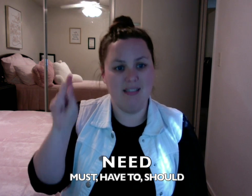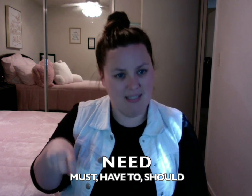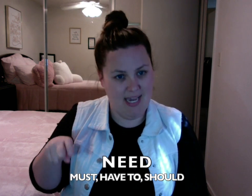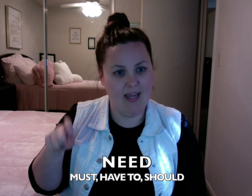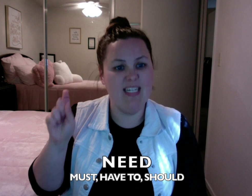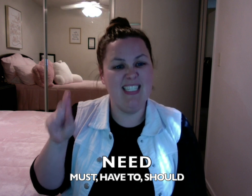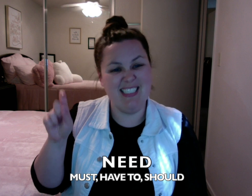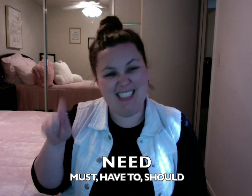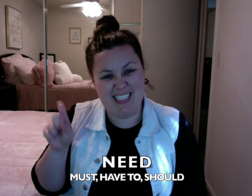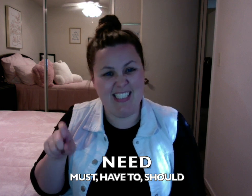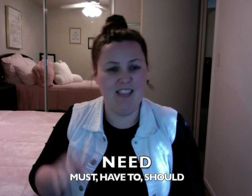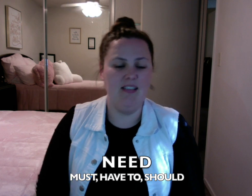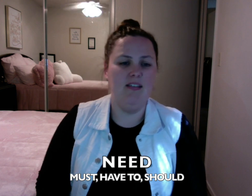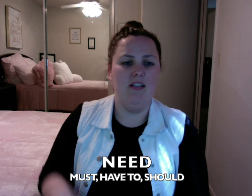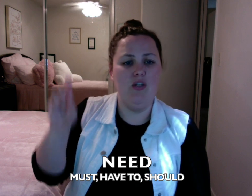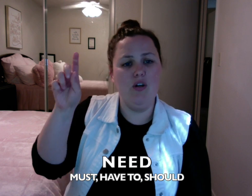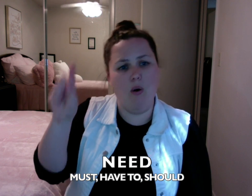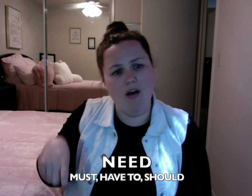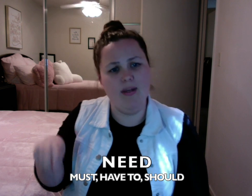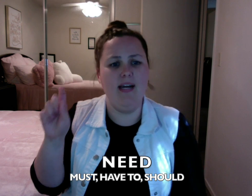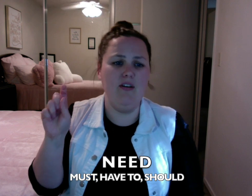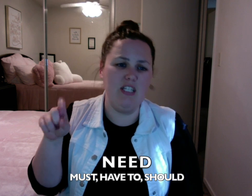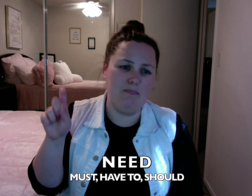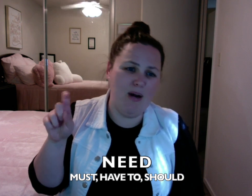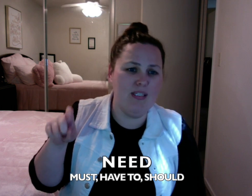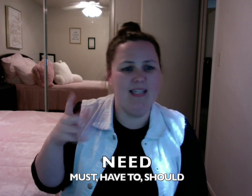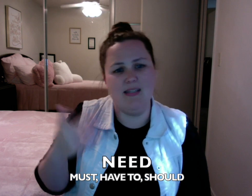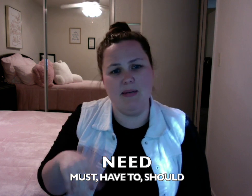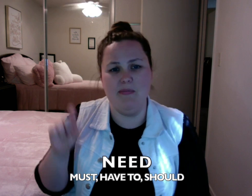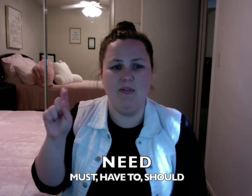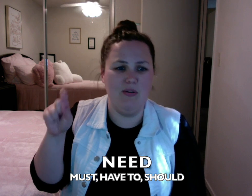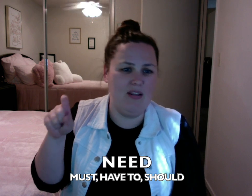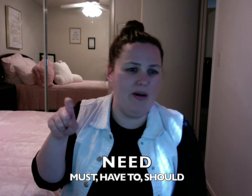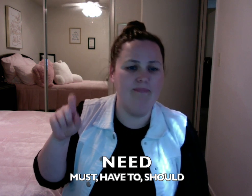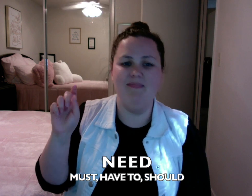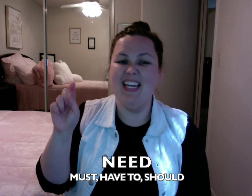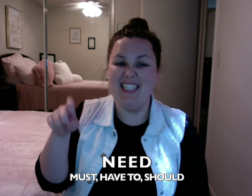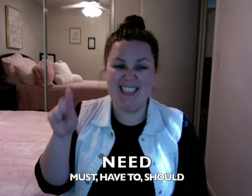okay? Need. You can go all the way down, you can just bounce it. Sometimes people do either one.